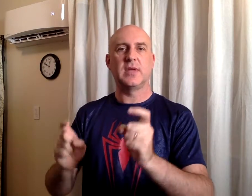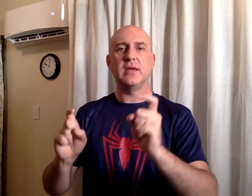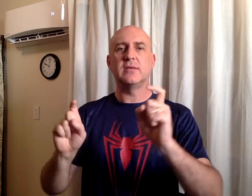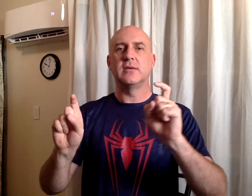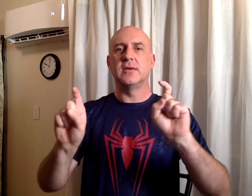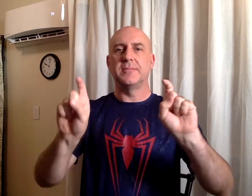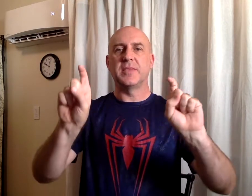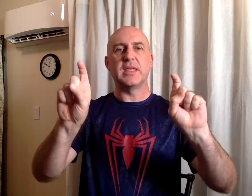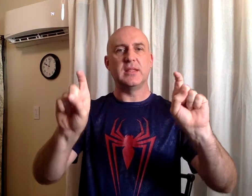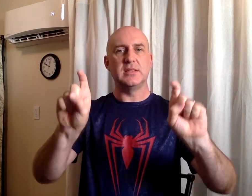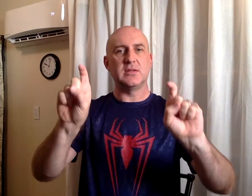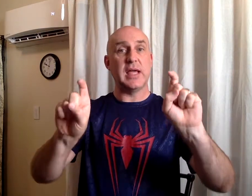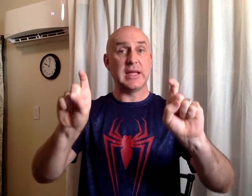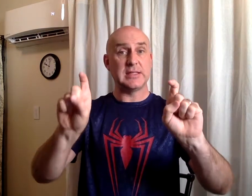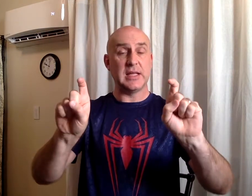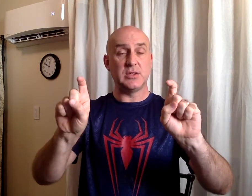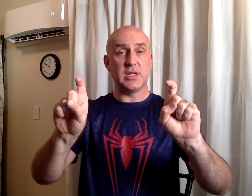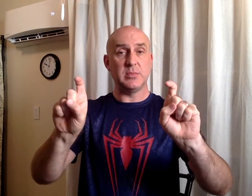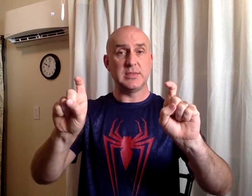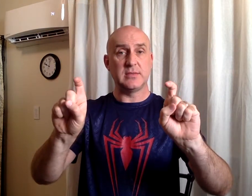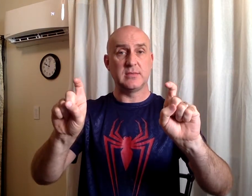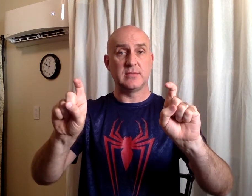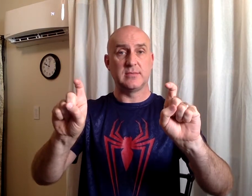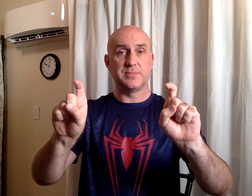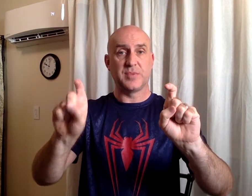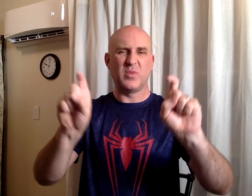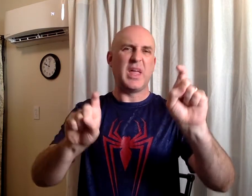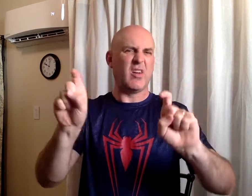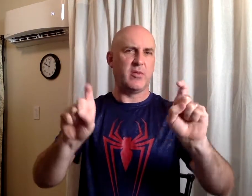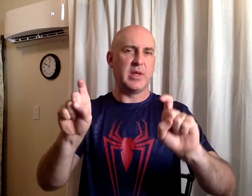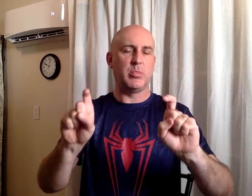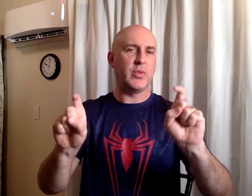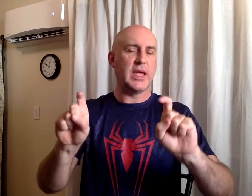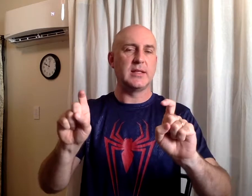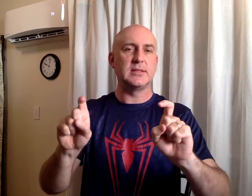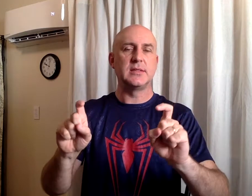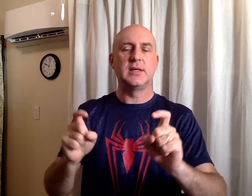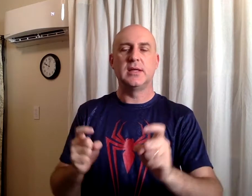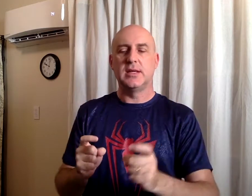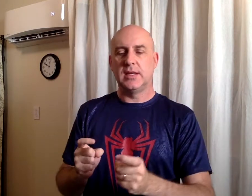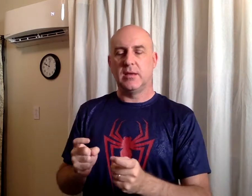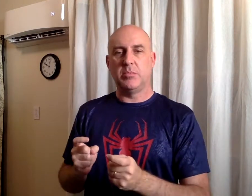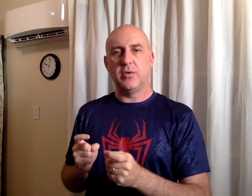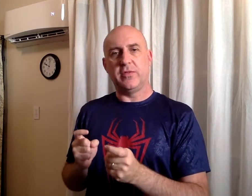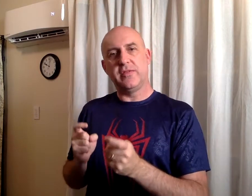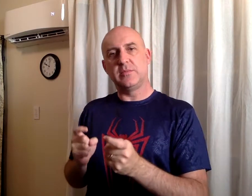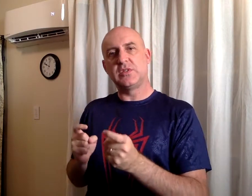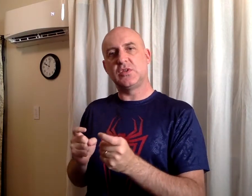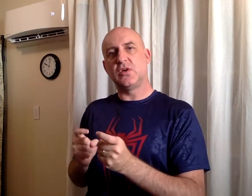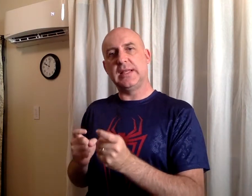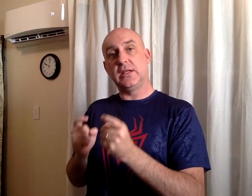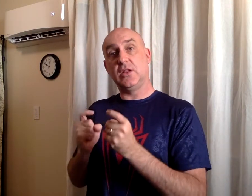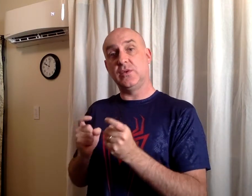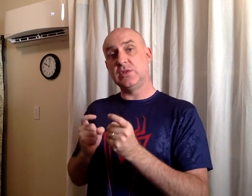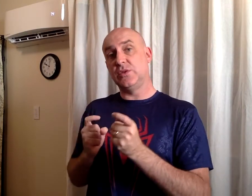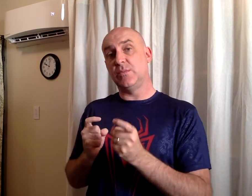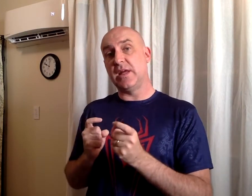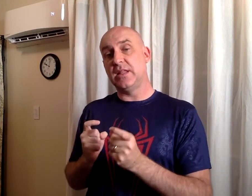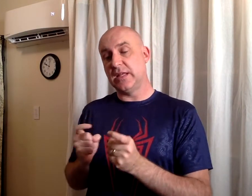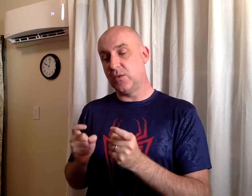Okay? Again, these are X hand shapes from the alphabet, both hands. Both of them start in close to your body, like you